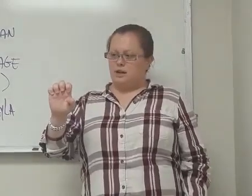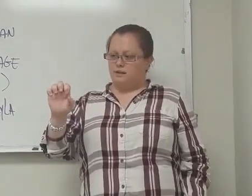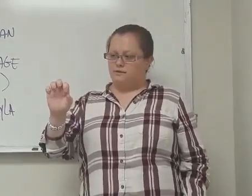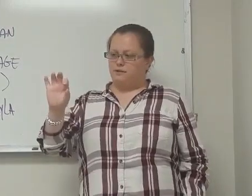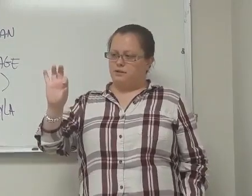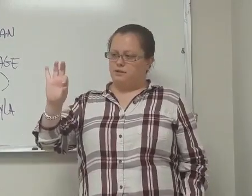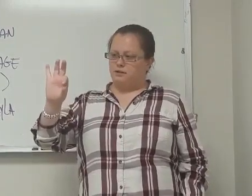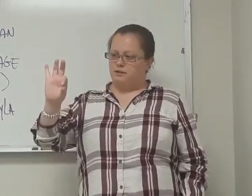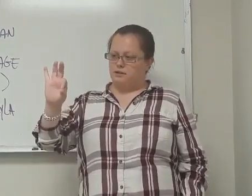F.